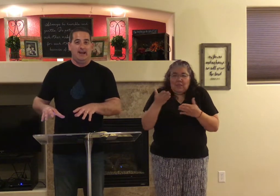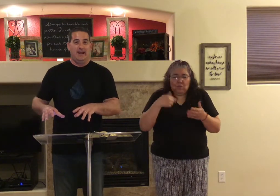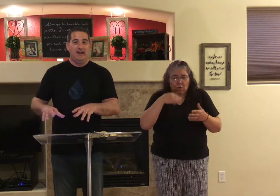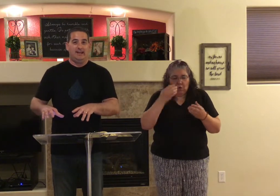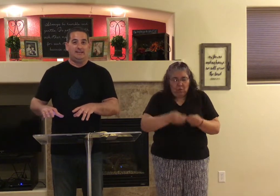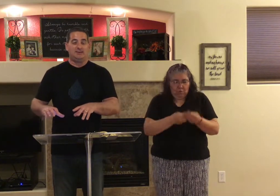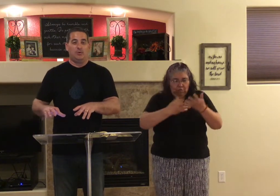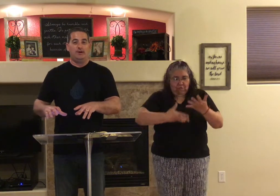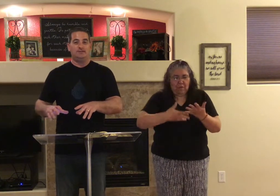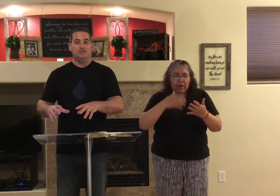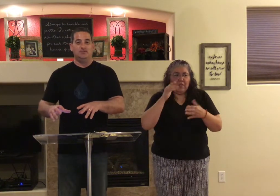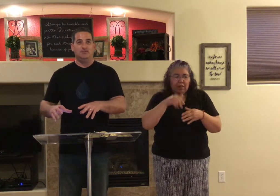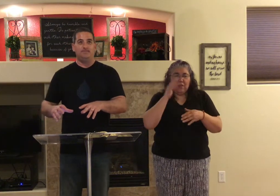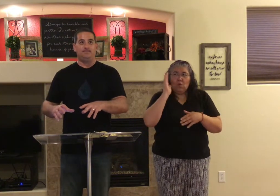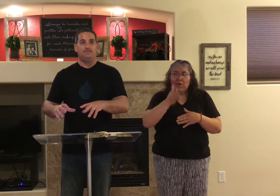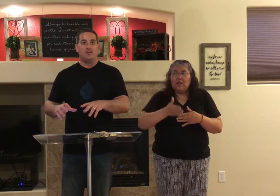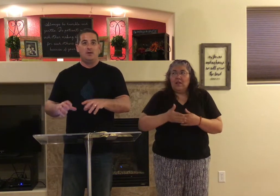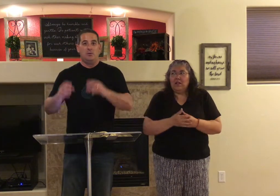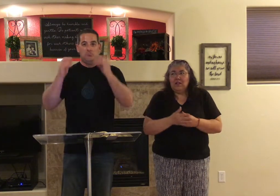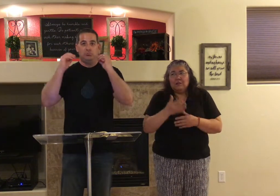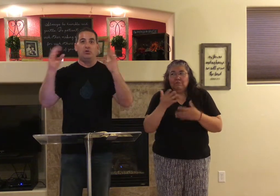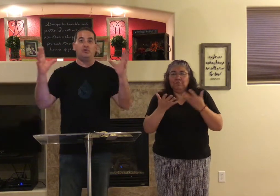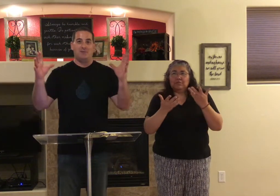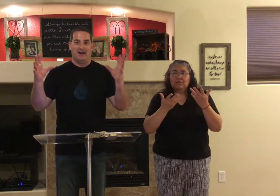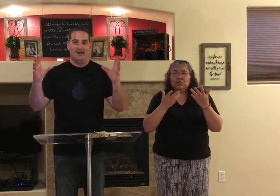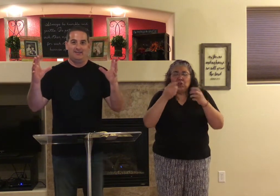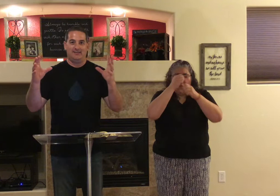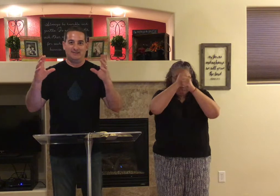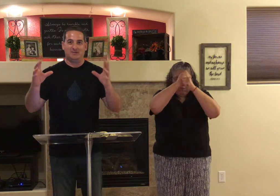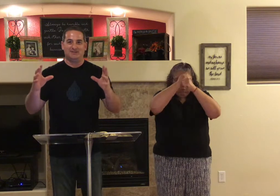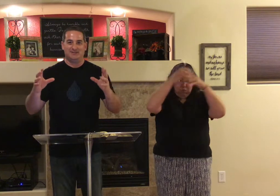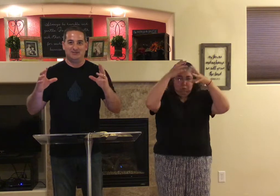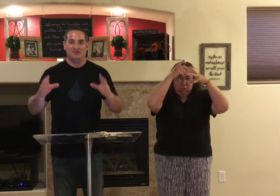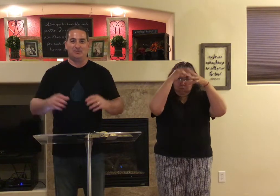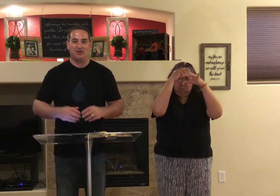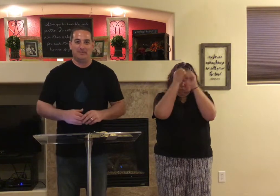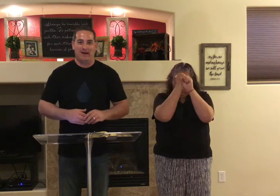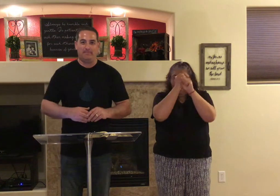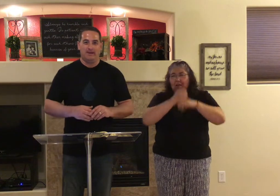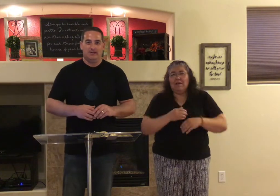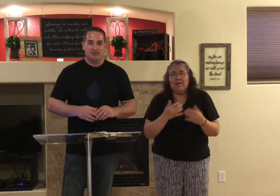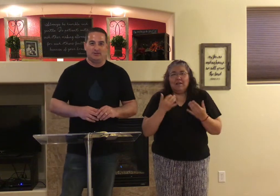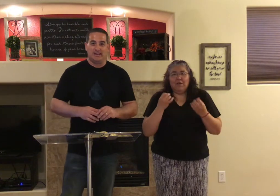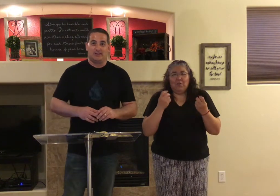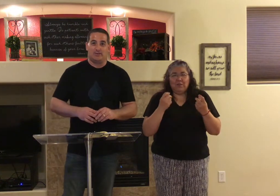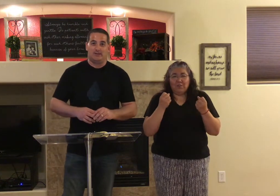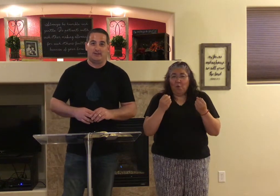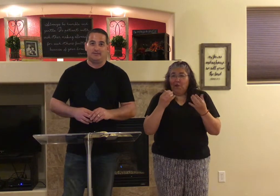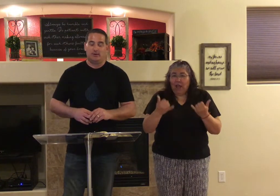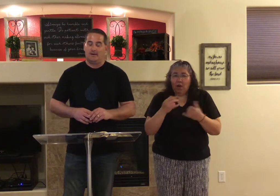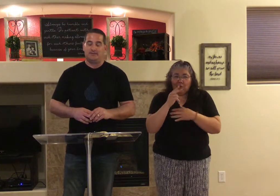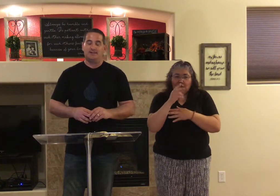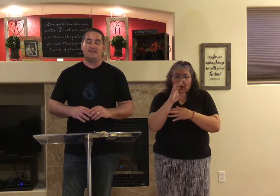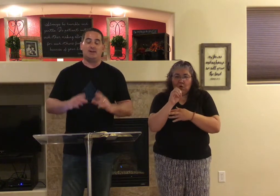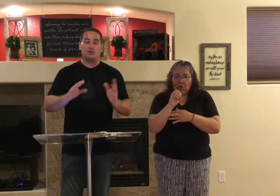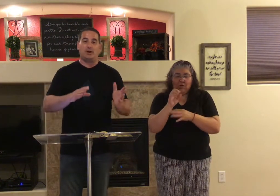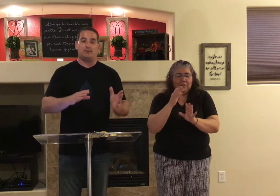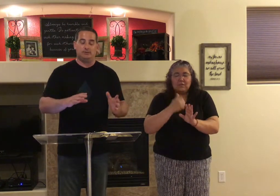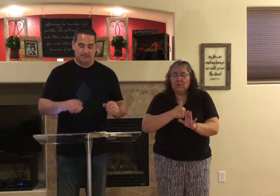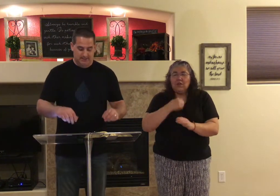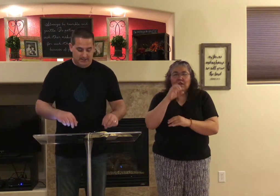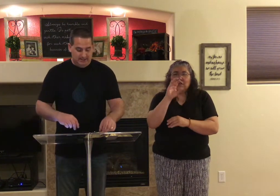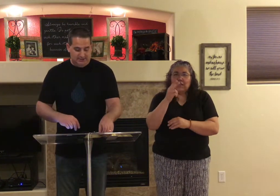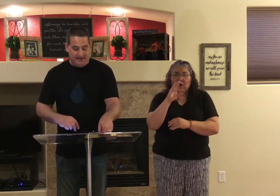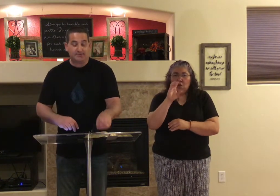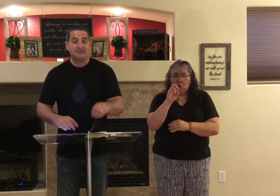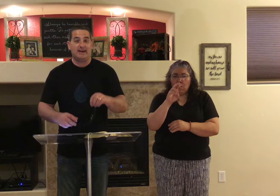this. And it's going to blow your mind. That's what it's going to do. It's going to blow your mind. So 2